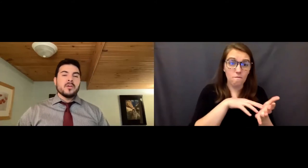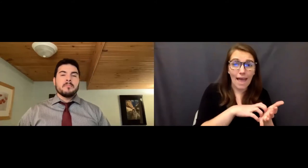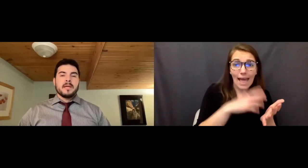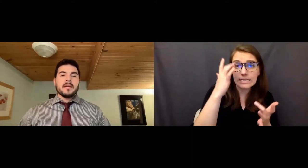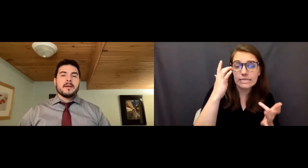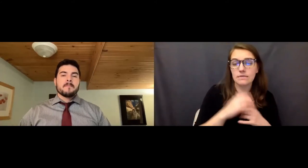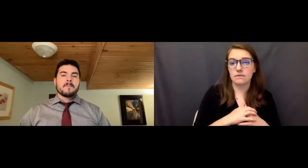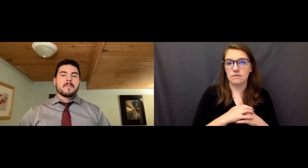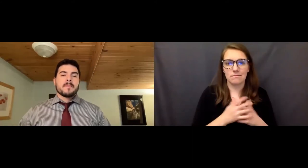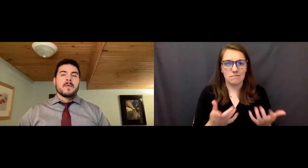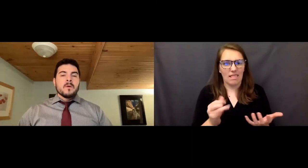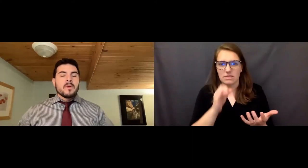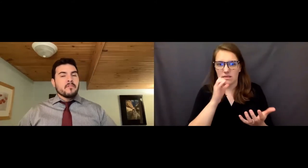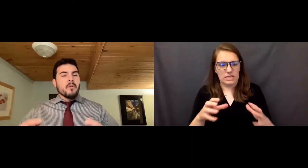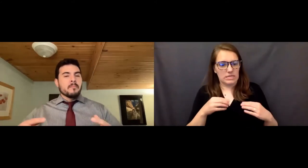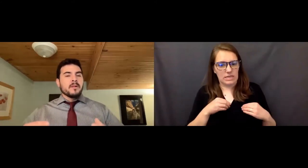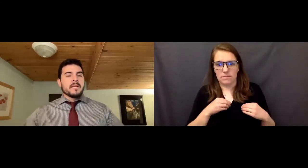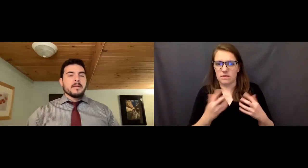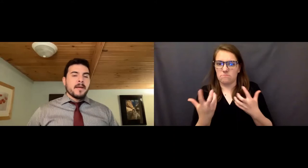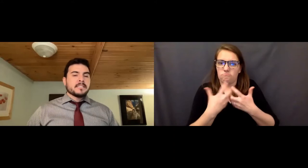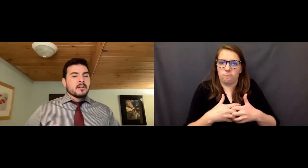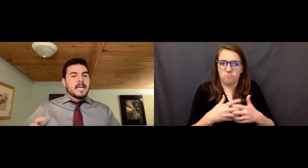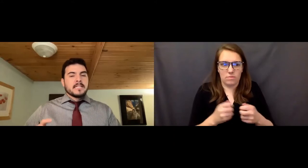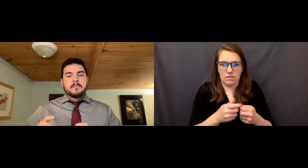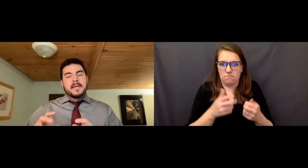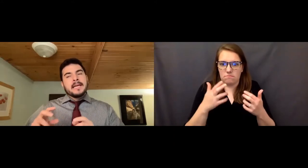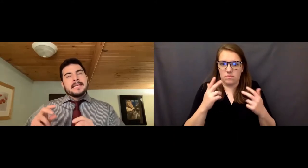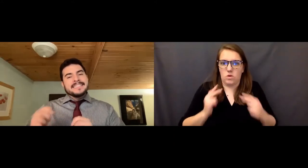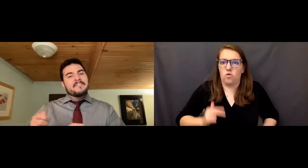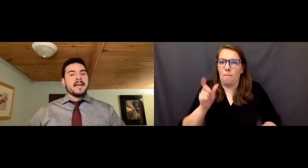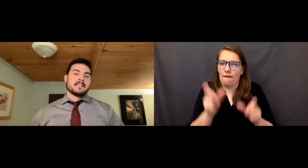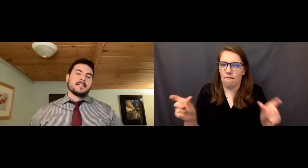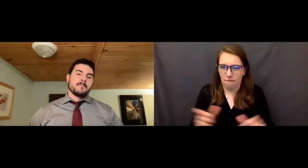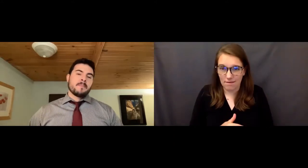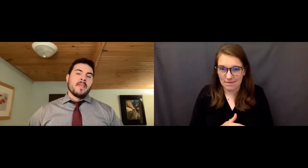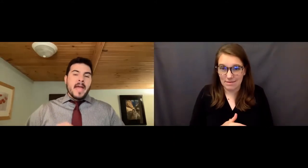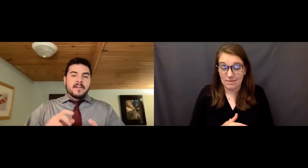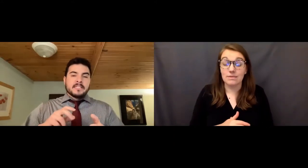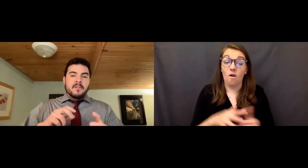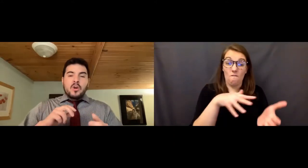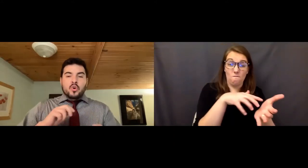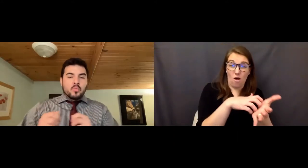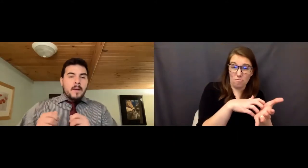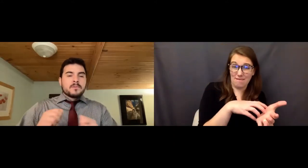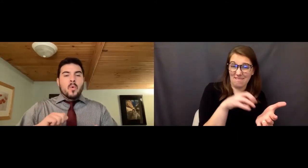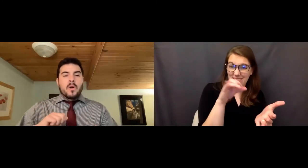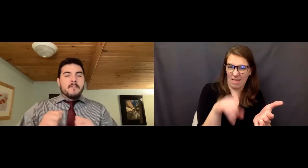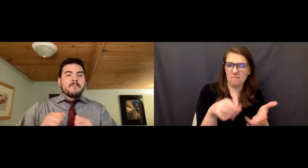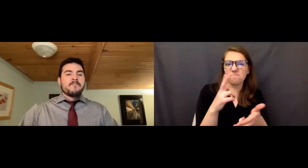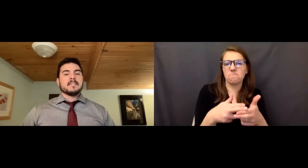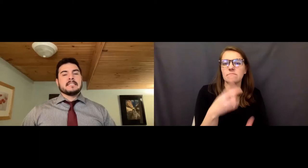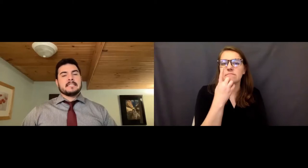a human being. Rather, vulnerability and dependency are taken to be defects, evidence of a corrupt